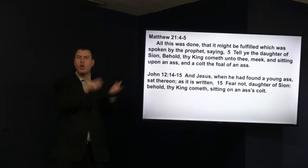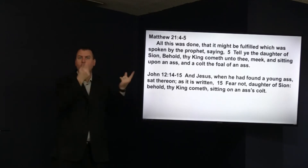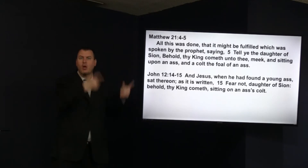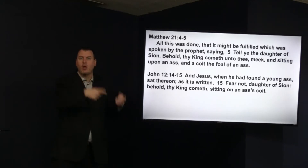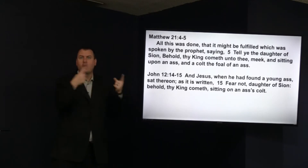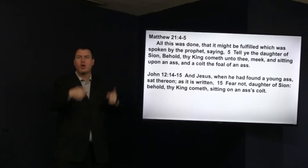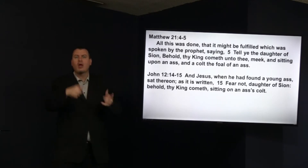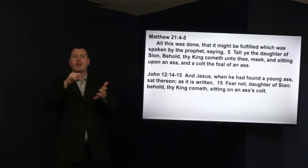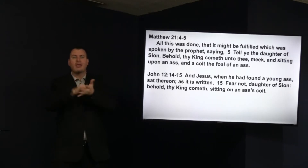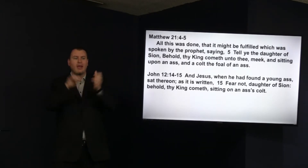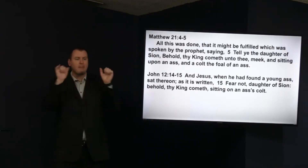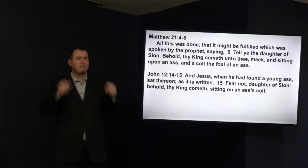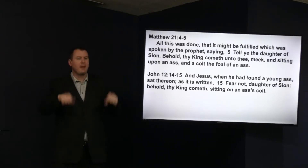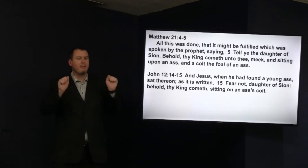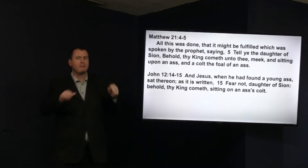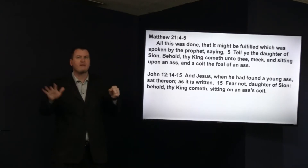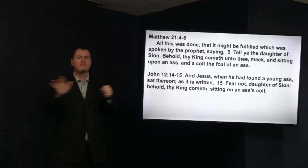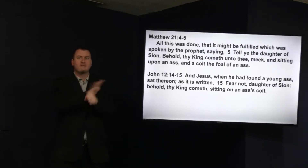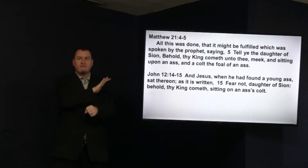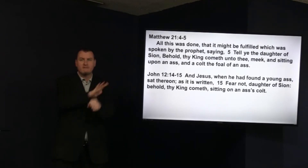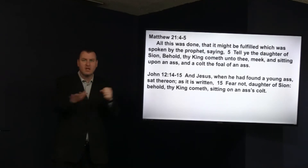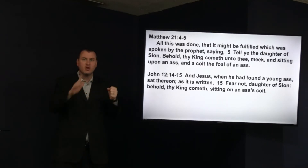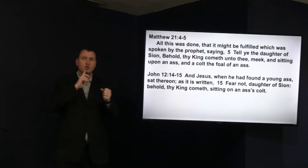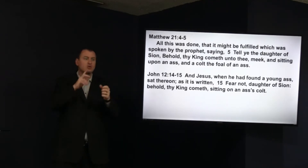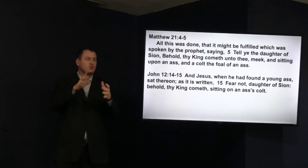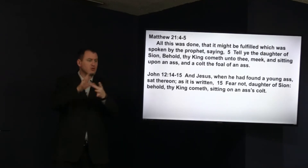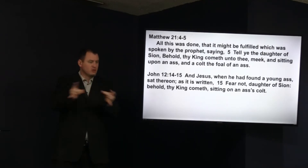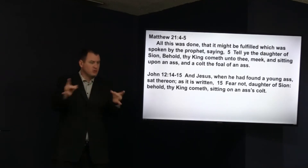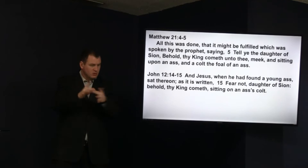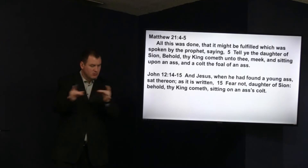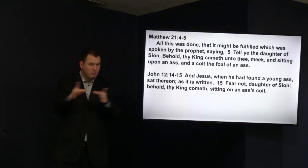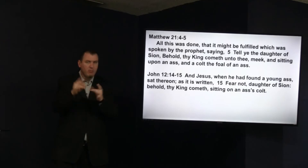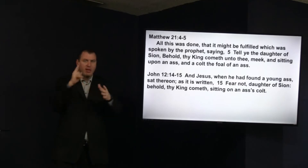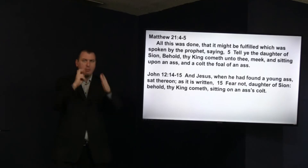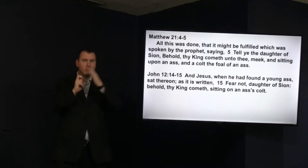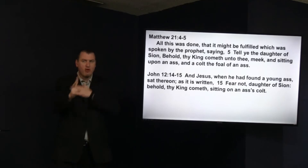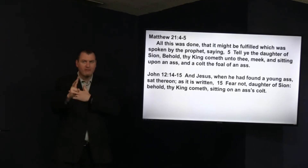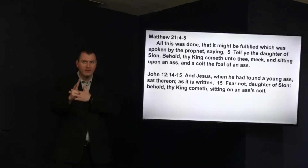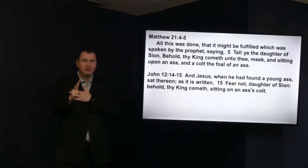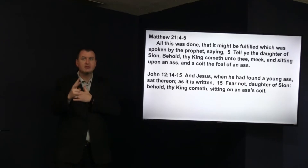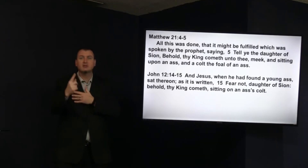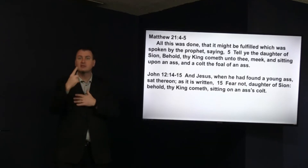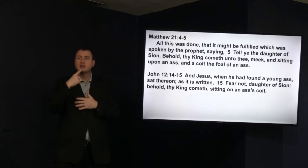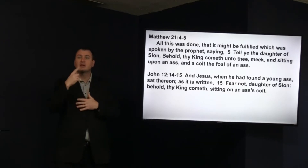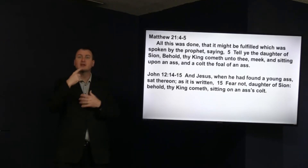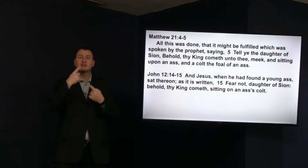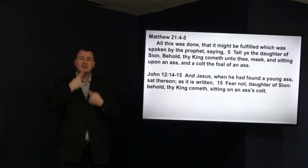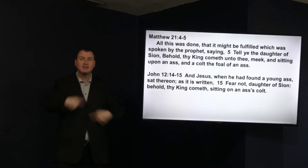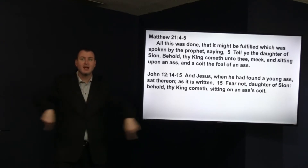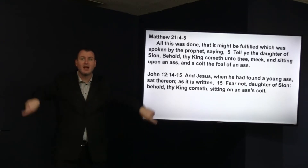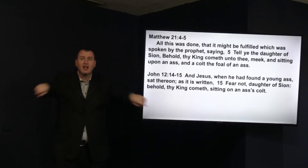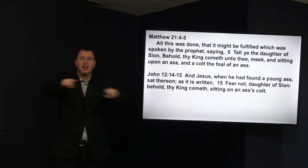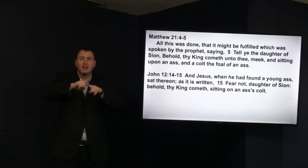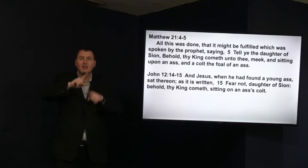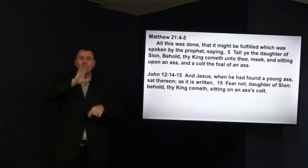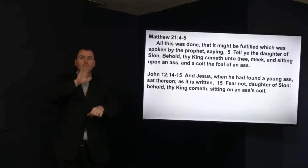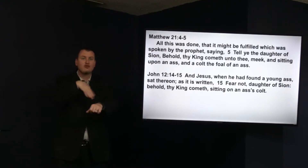verses 4 and 5, it says that this was all done that it might be fulfilled which was spoken by the prophet, saying, tell ye the daughter